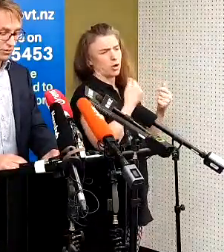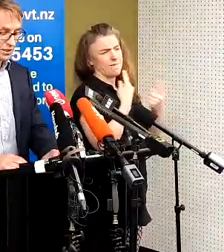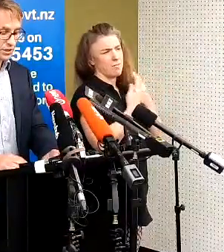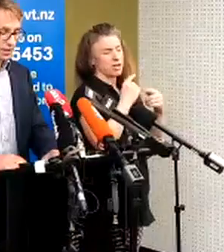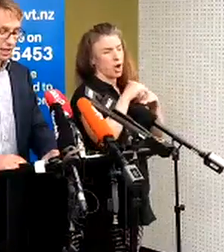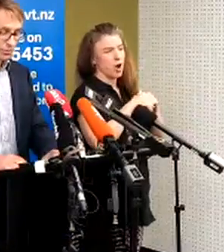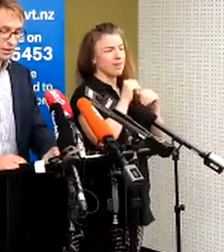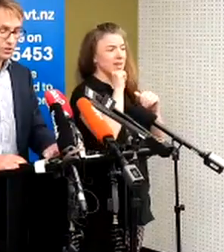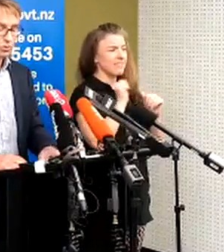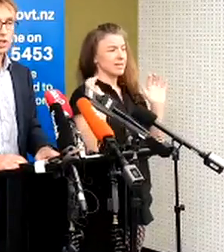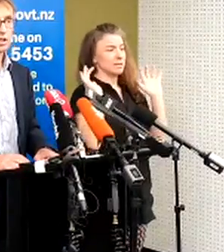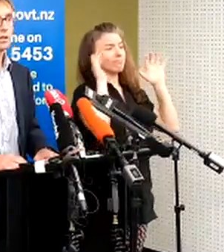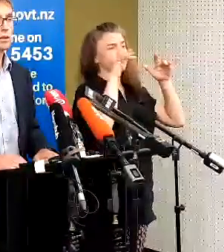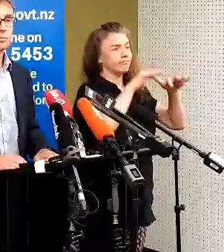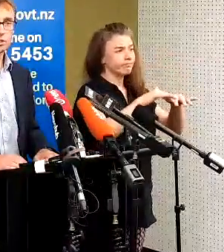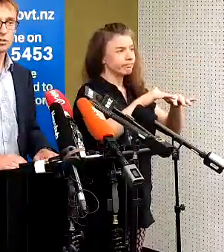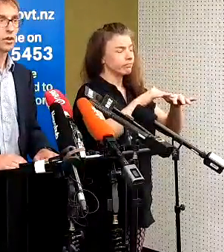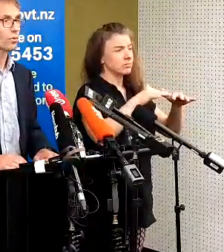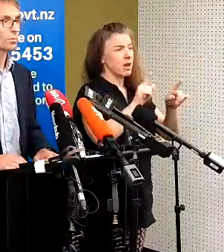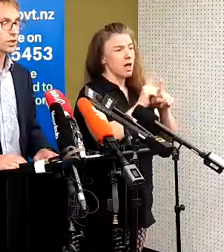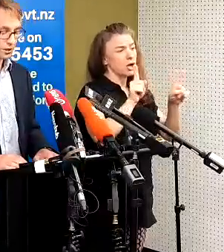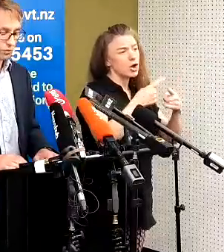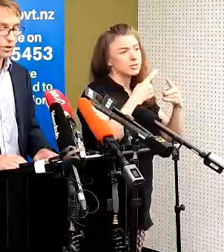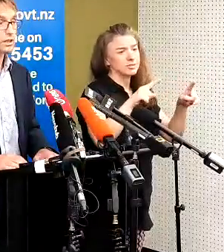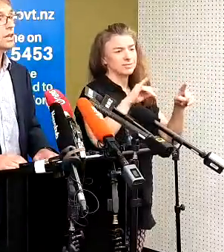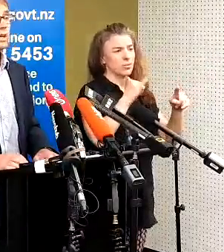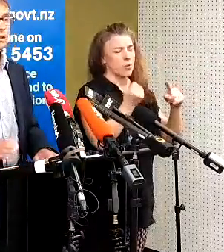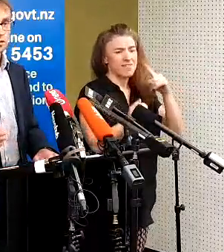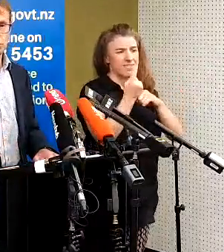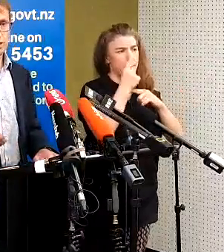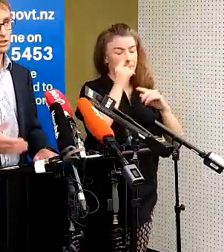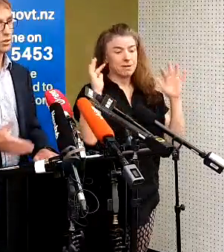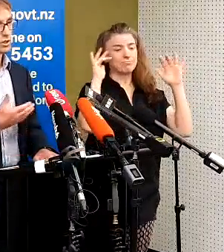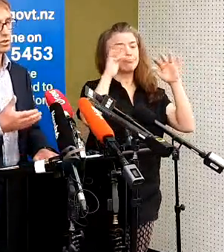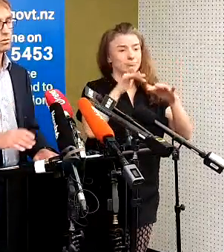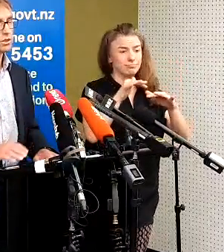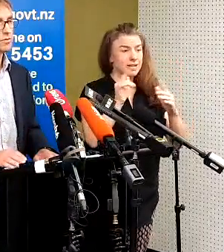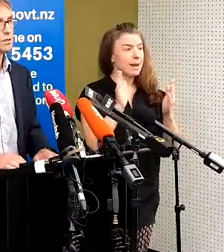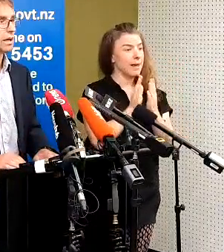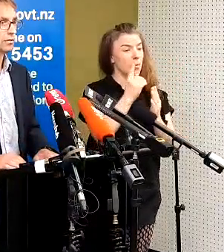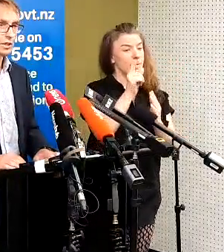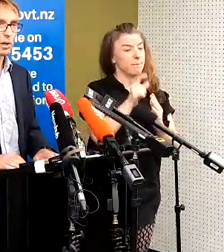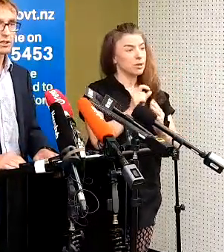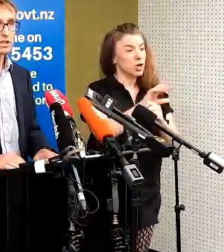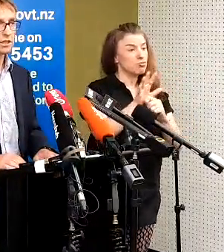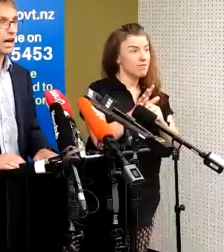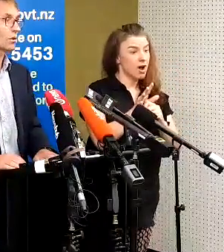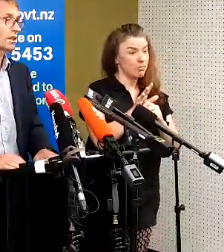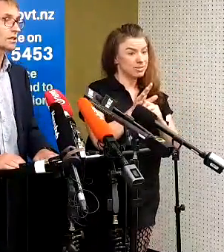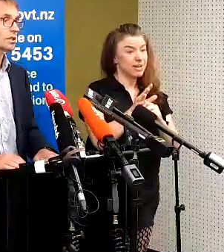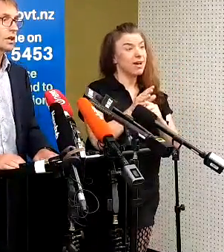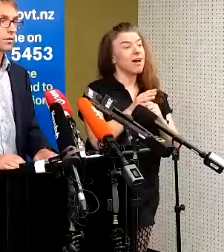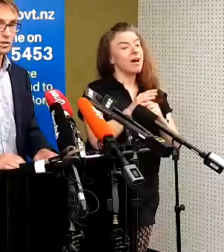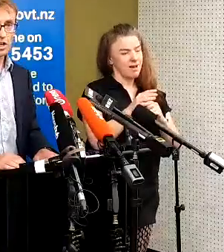mass gatherings, and please do check the Ministry of Health website for that. This relates not just to this event, but for anyone attending